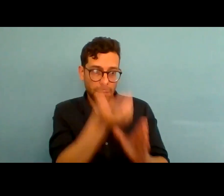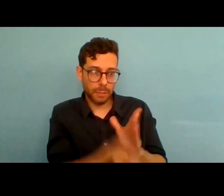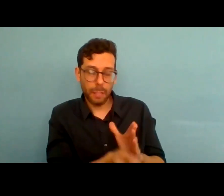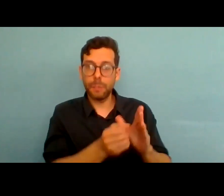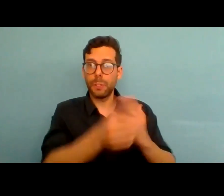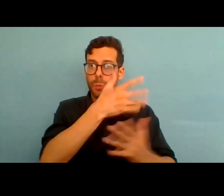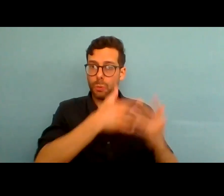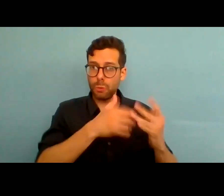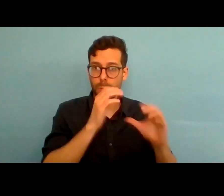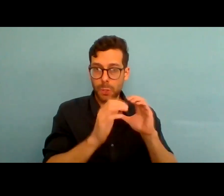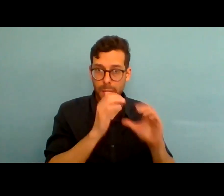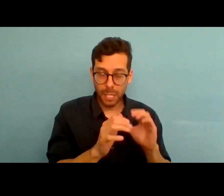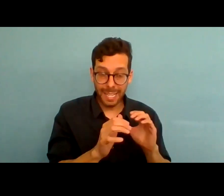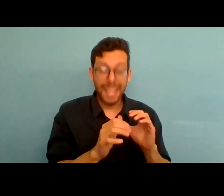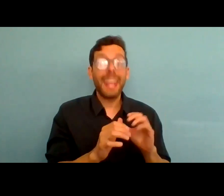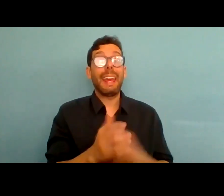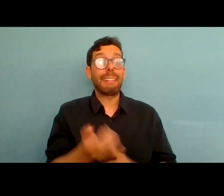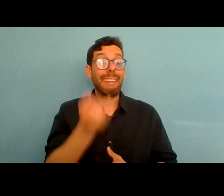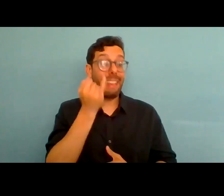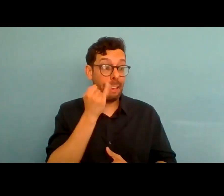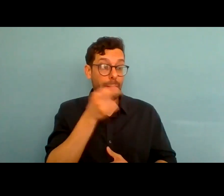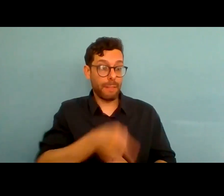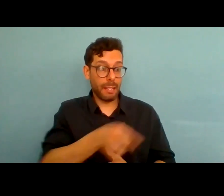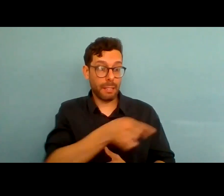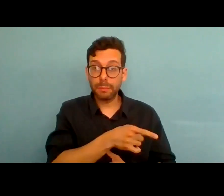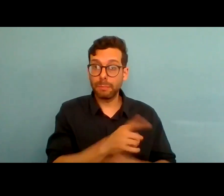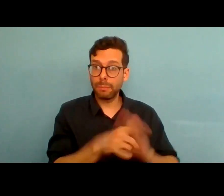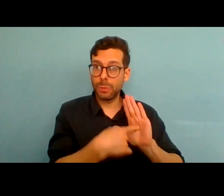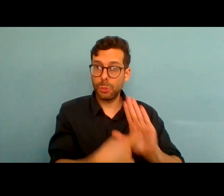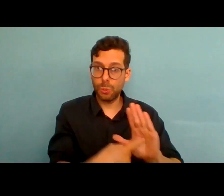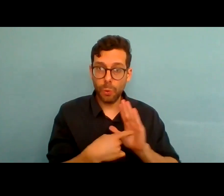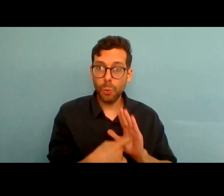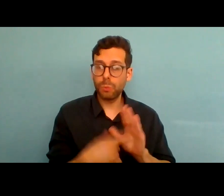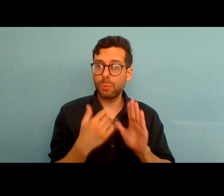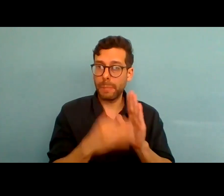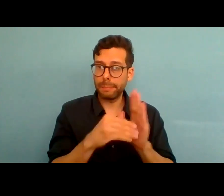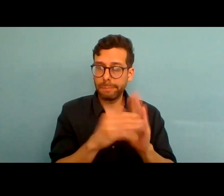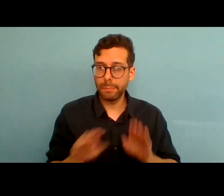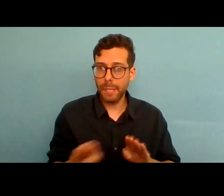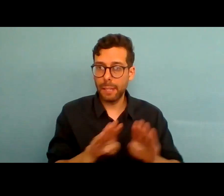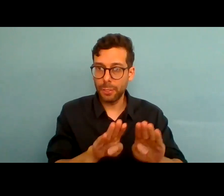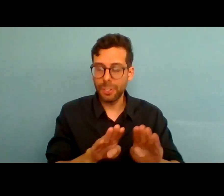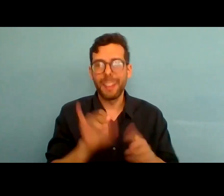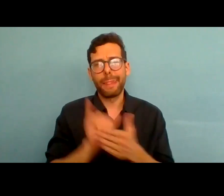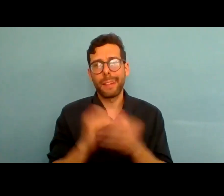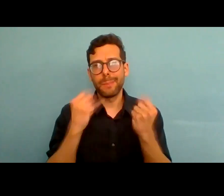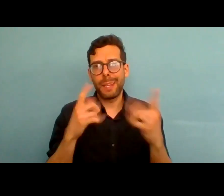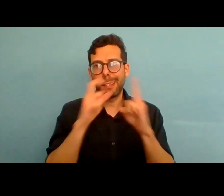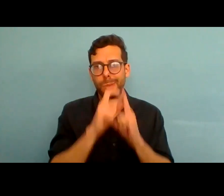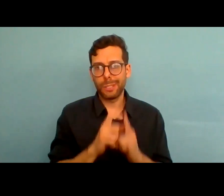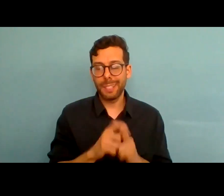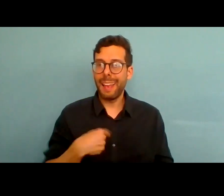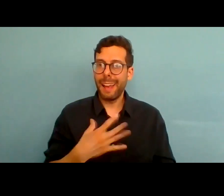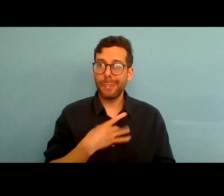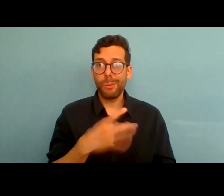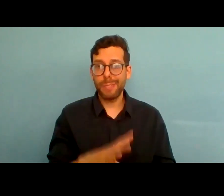restricted behaviors. All right, now let's break that down, because that's pretty, there's a lot of words. I don't love talking about people's deficits, but the bottom